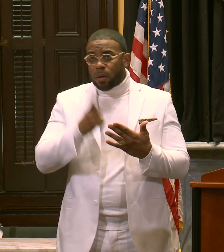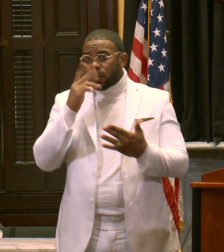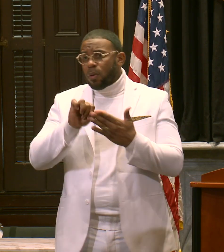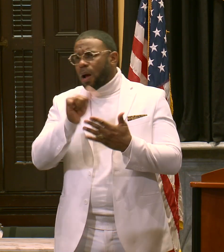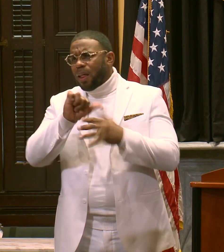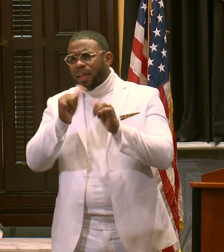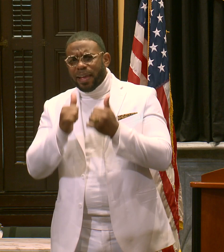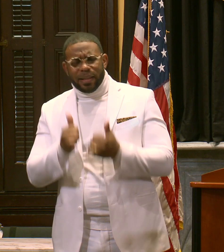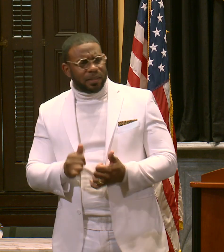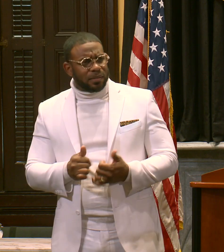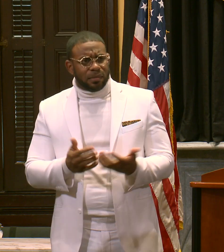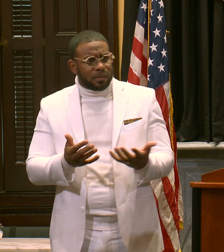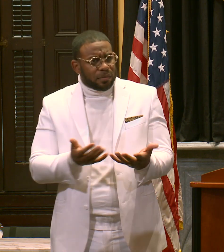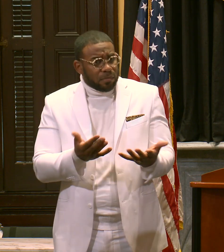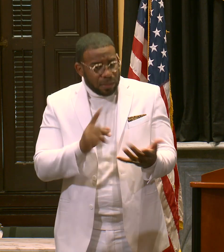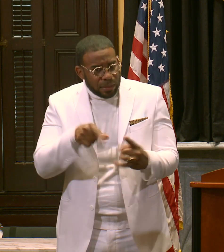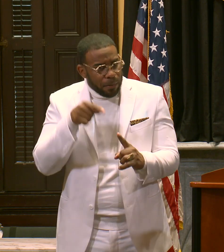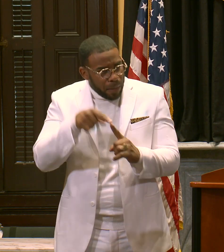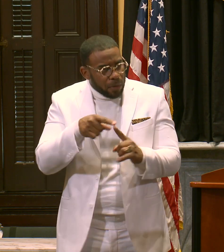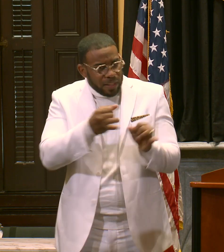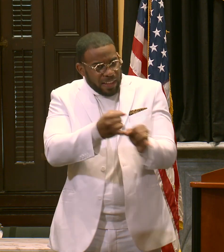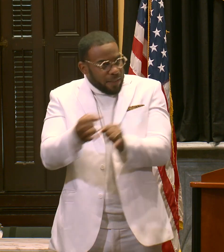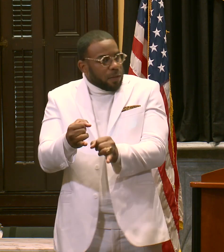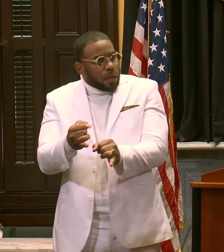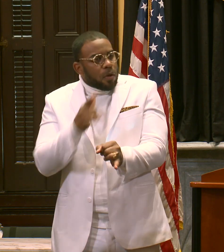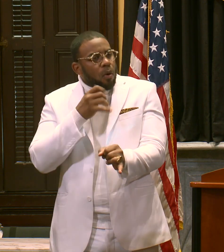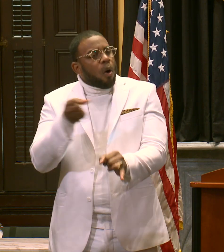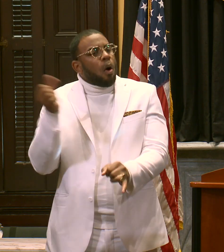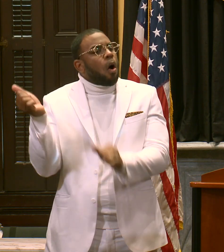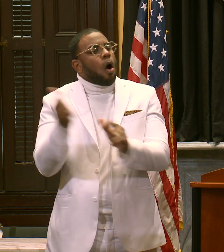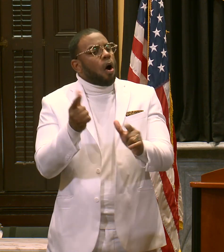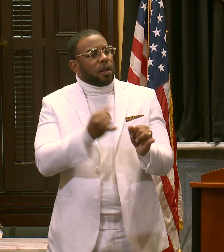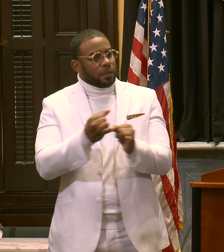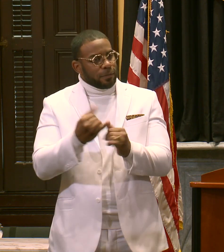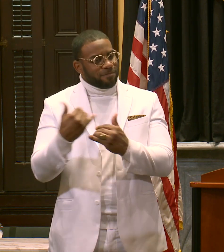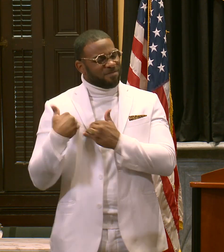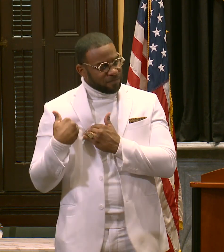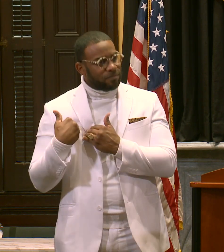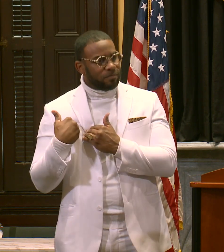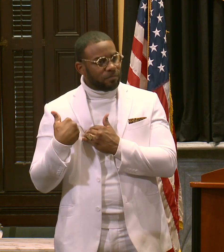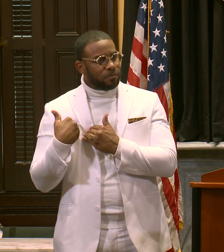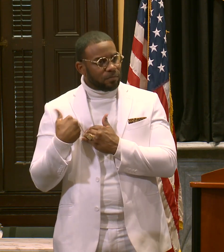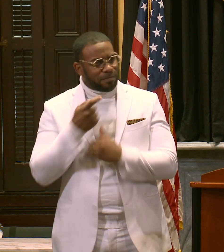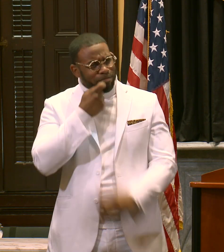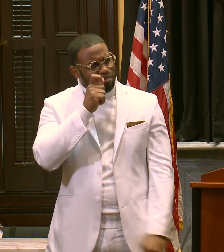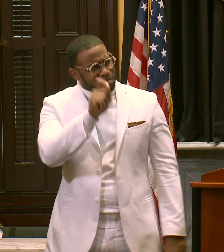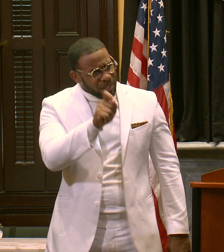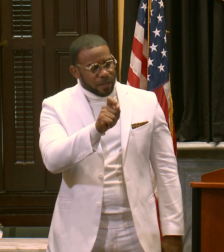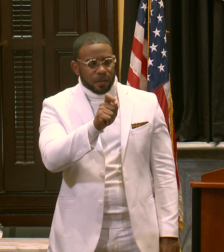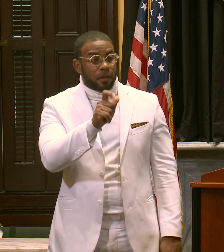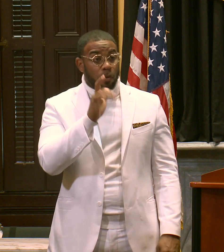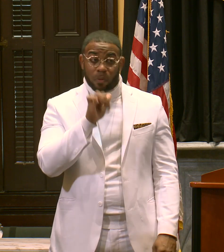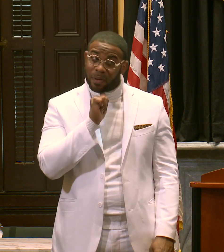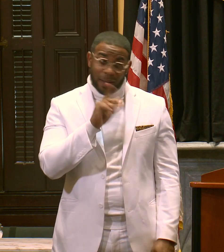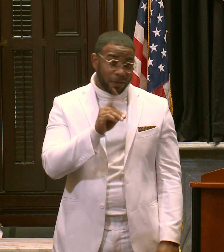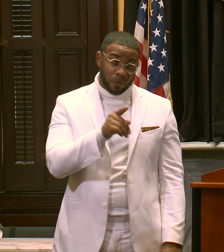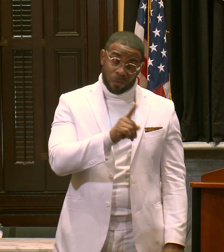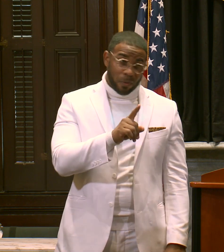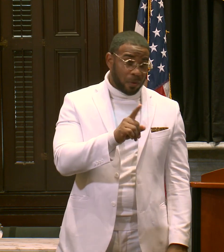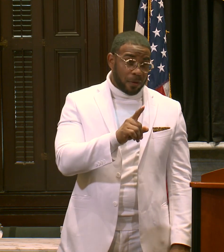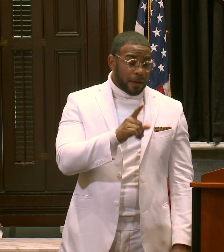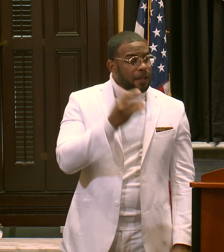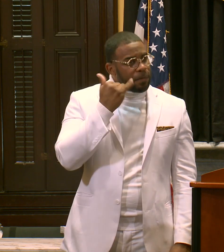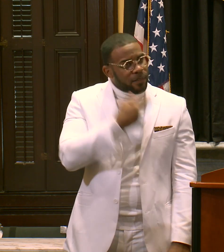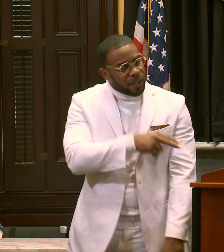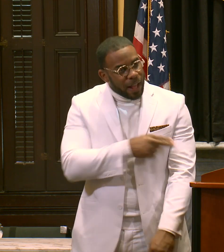other agencies. It's about the individuals. We will hold those individuals responsible, period. But what we will not do, right? If